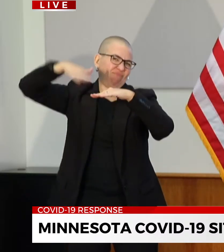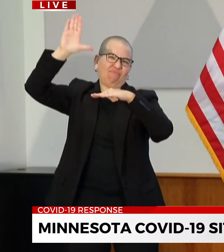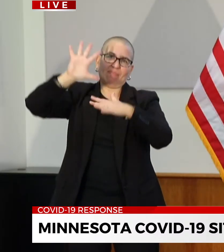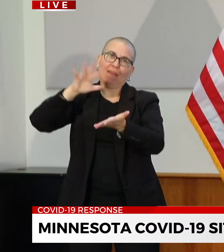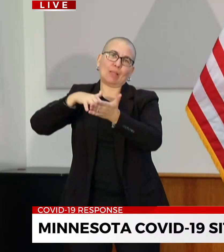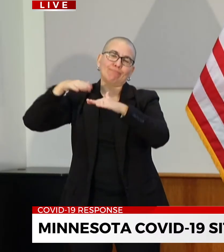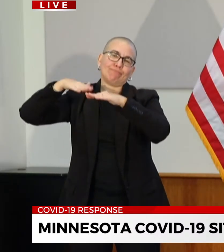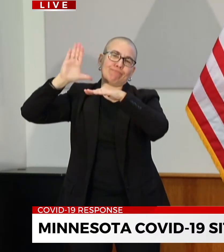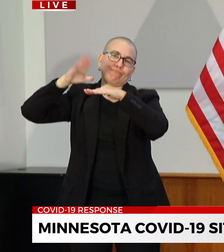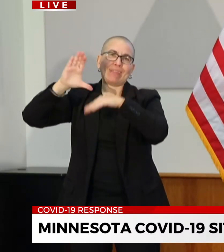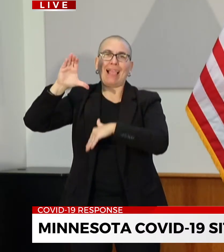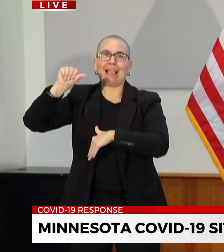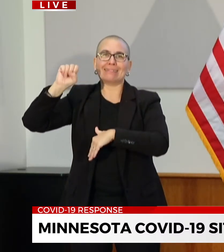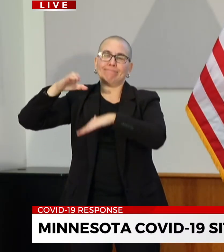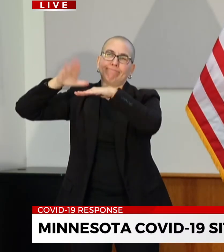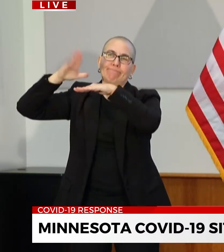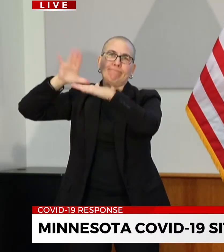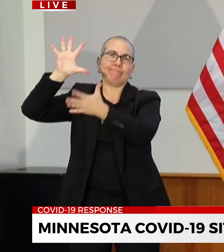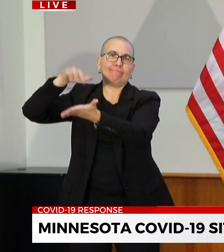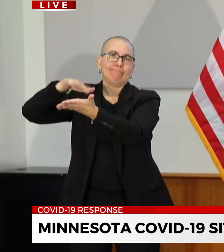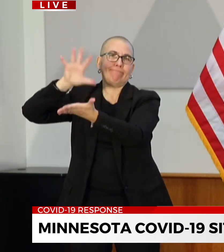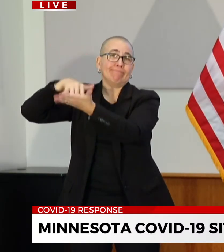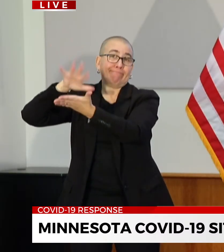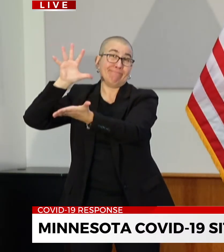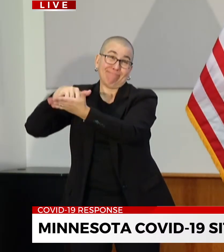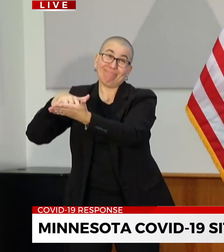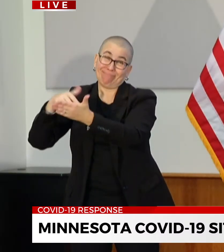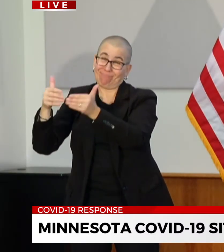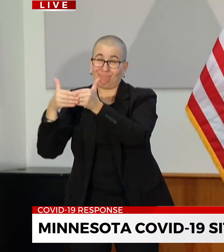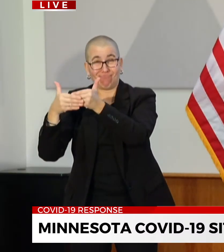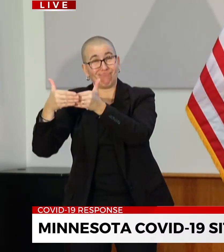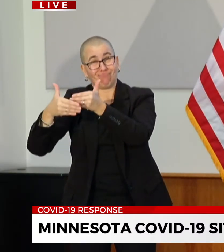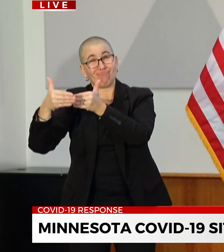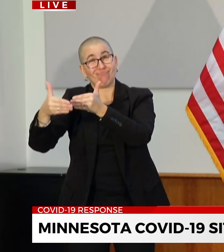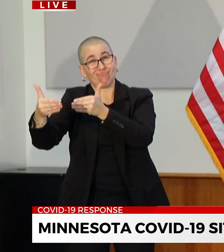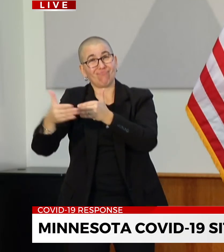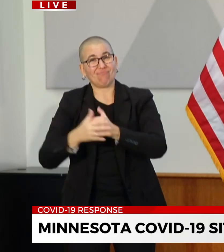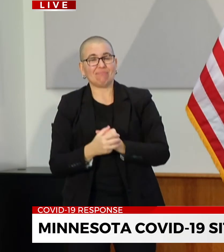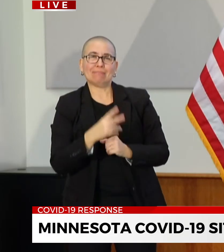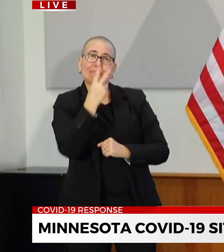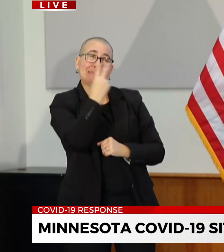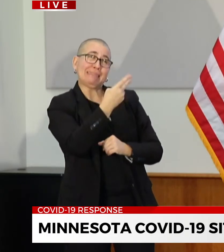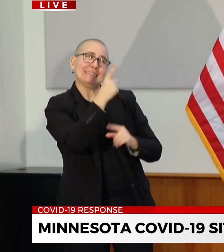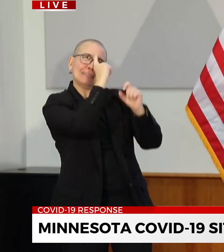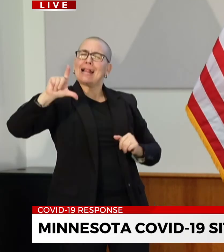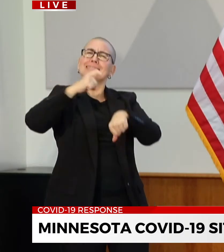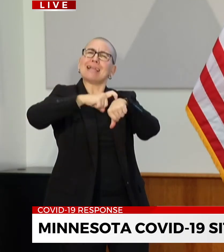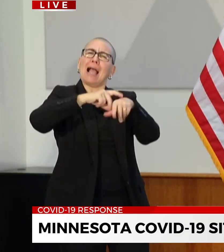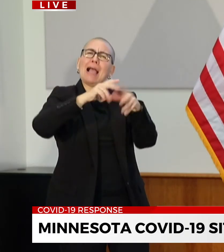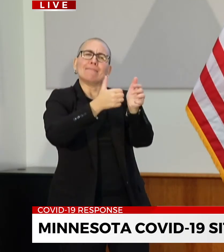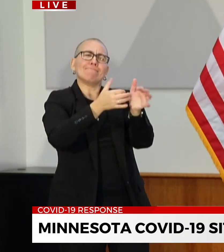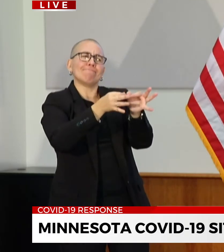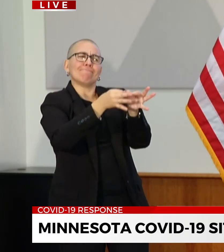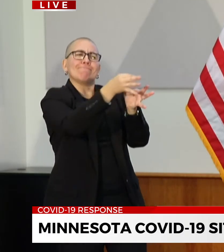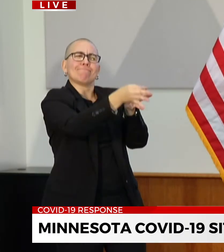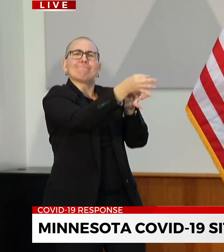days. So that's, again, where this lag period and what's happening in the lag period, even